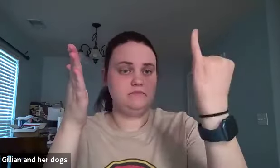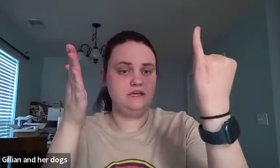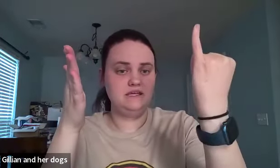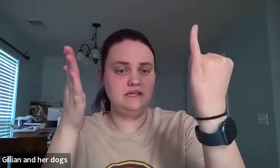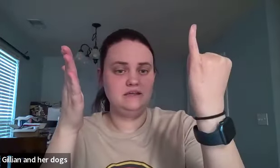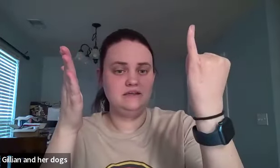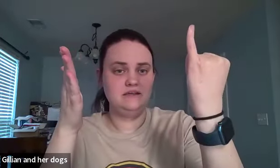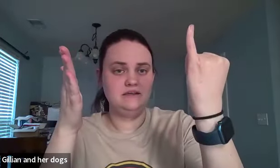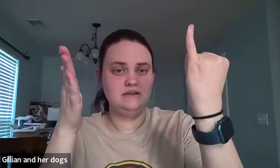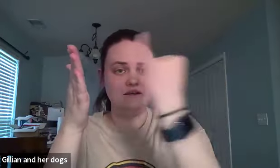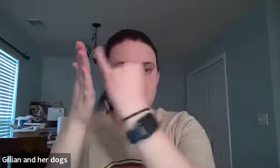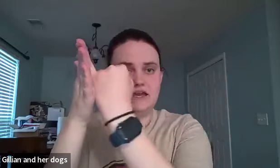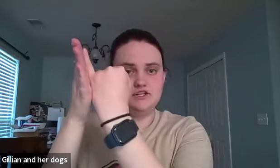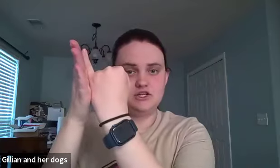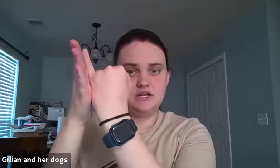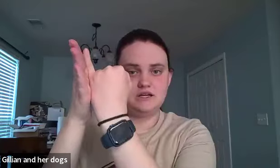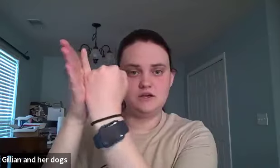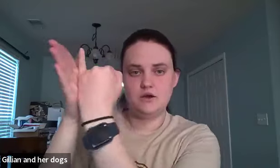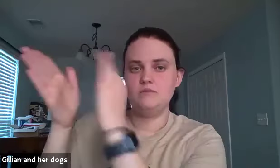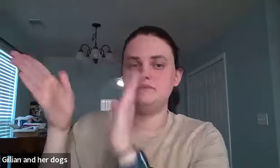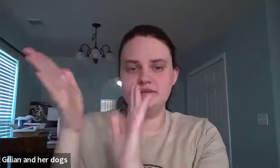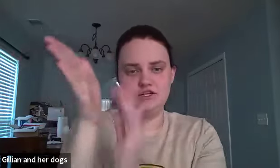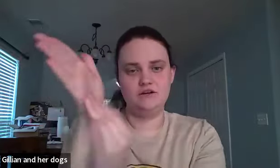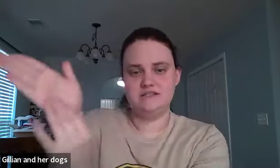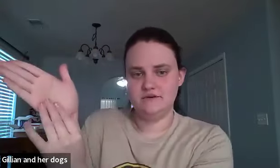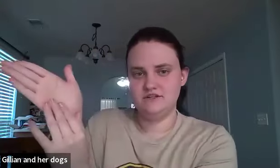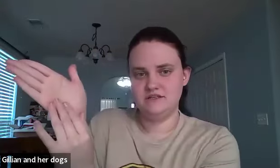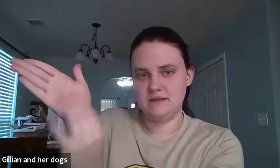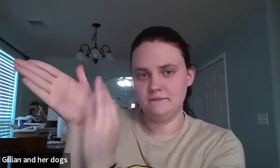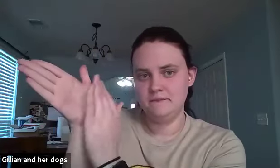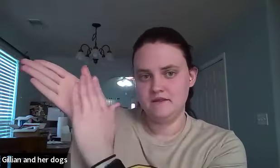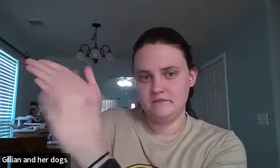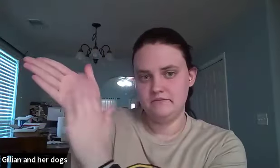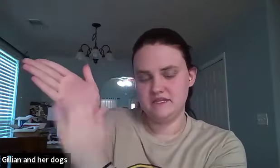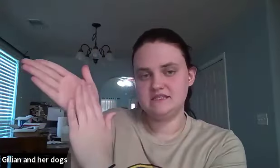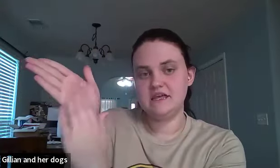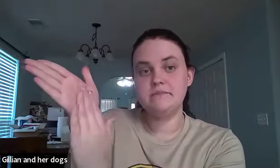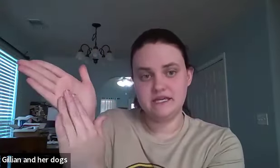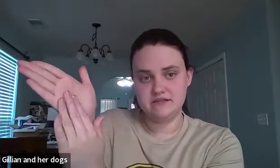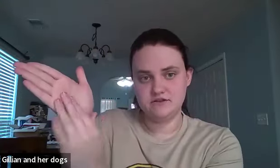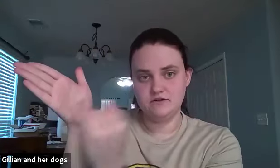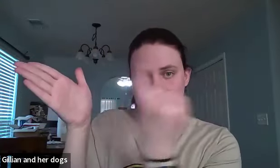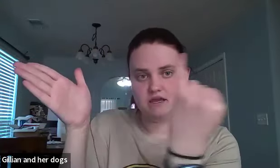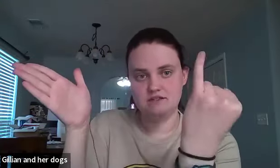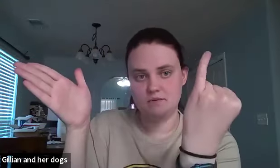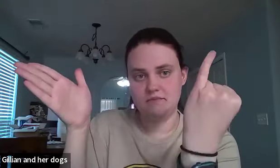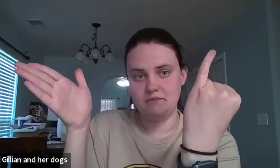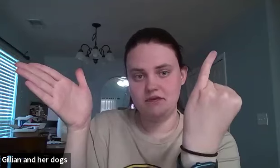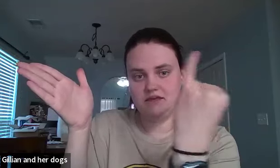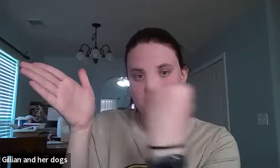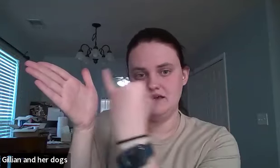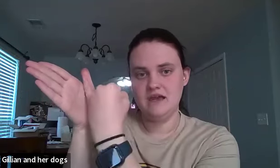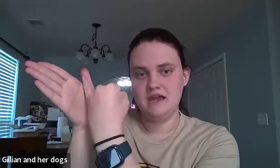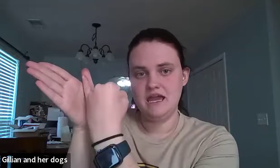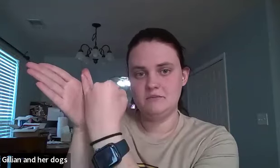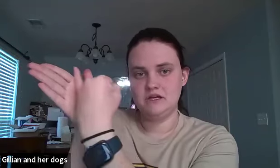be a pinky, and you're going to go, let me turn it sideways so you can see. This is like my easel. Okay. So I'm at my pinky and I'm